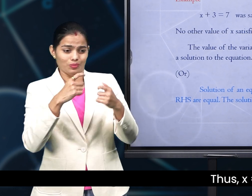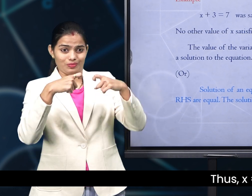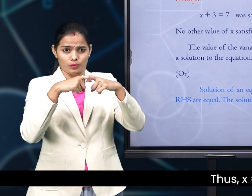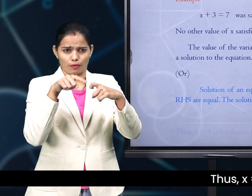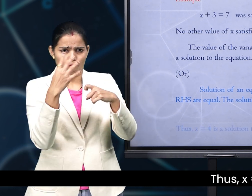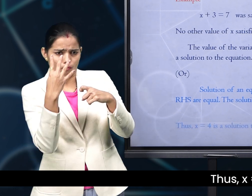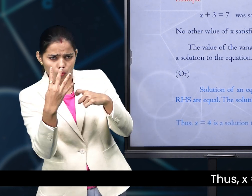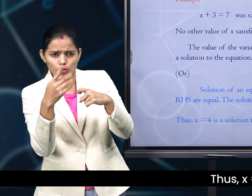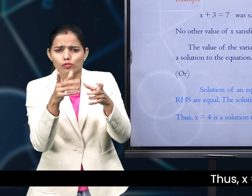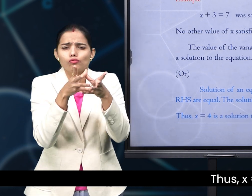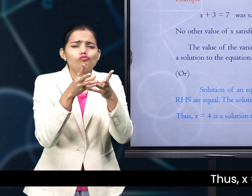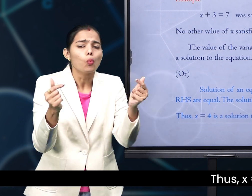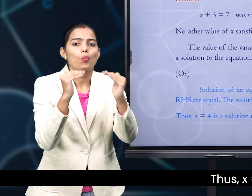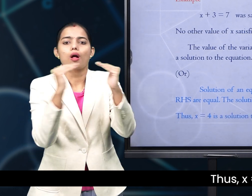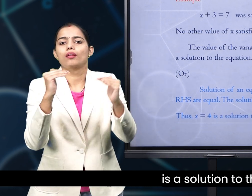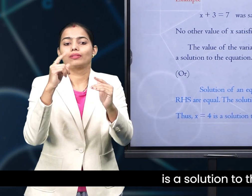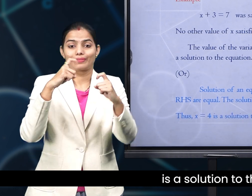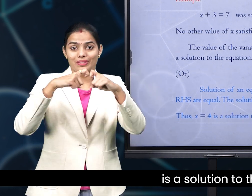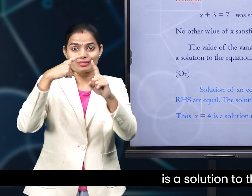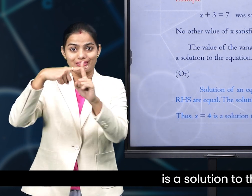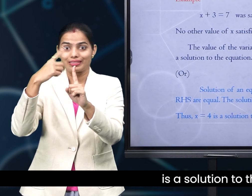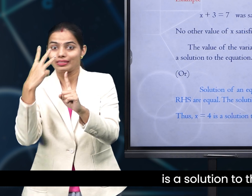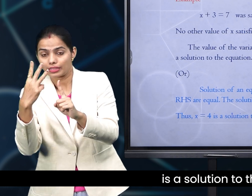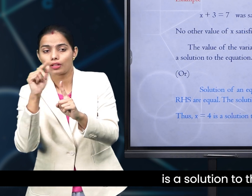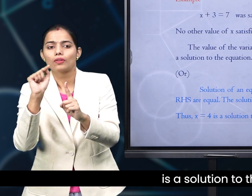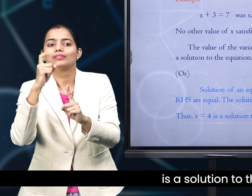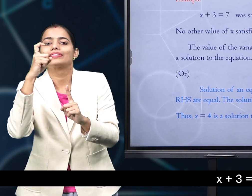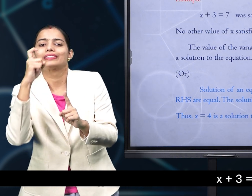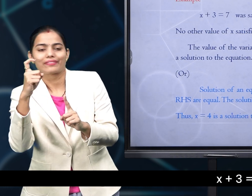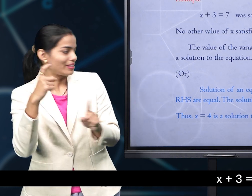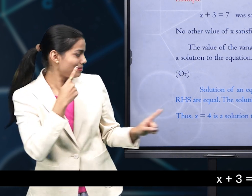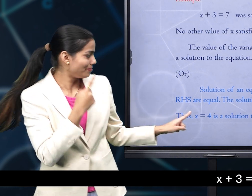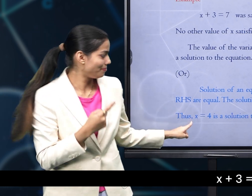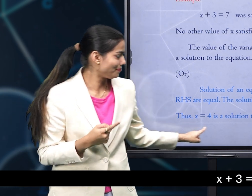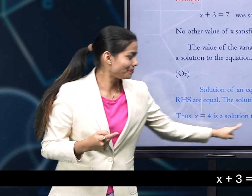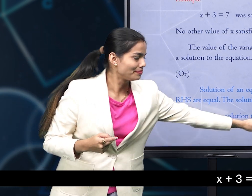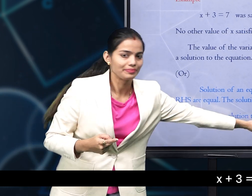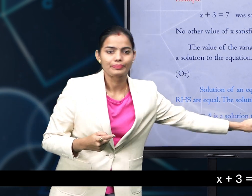Thus, x is equal to 4 is a solution to the equation x plus 3 is equal to